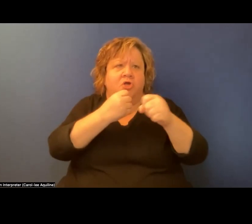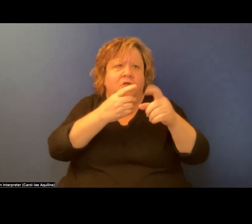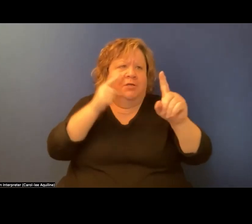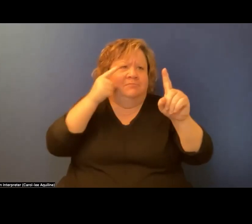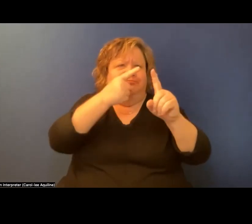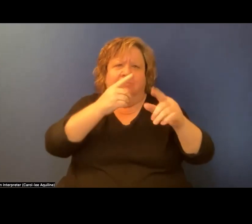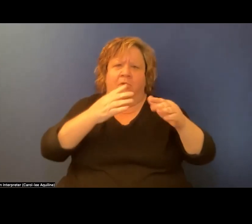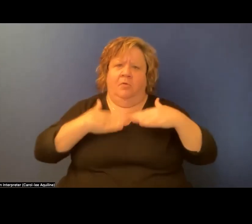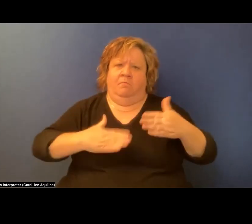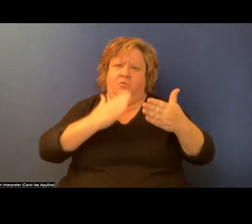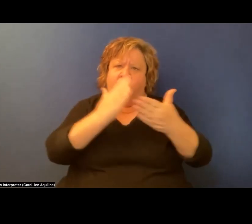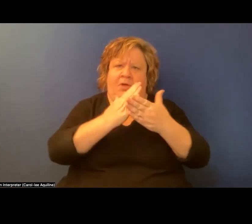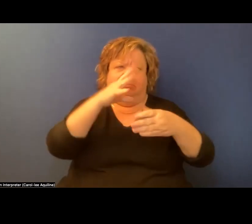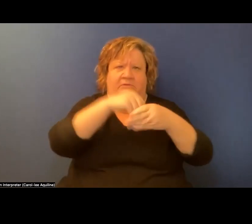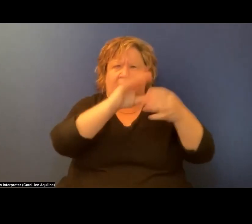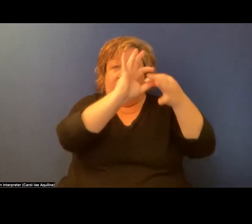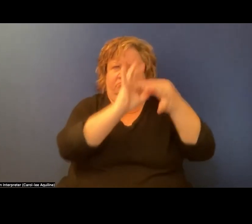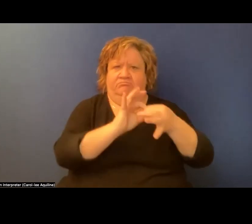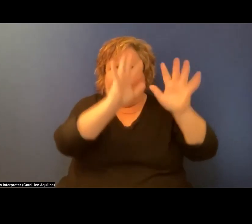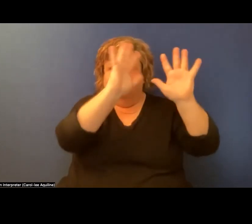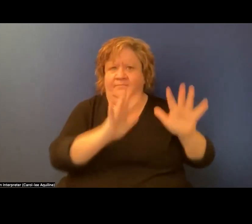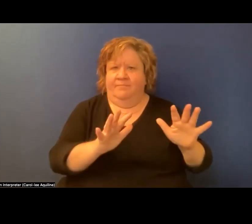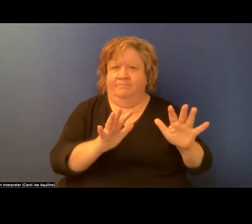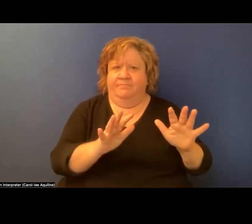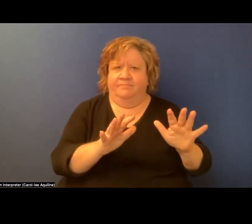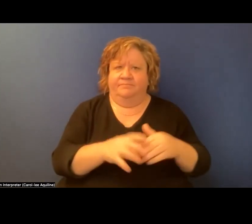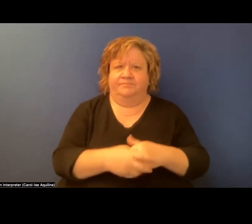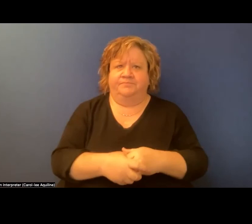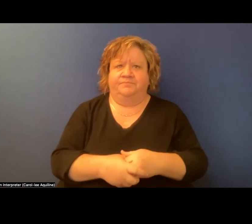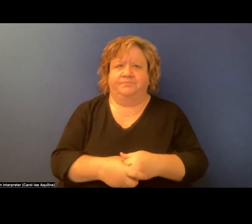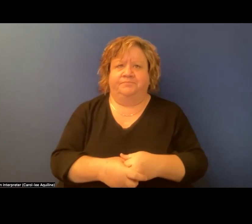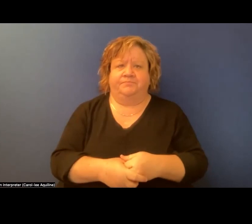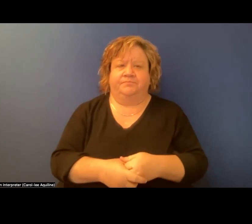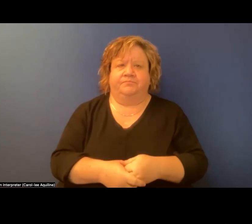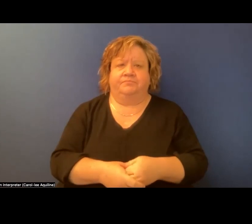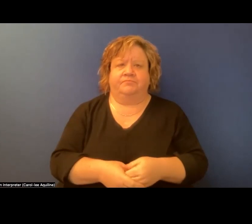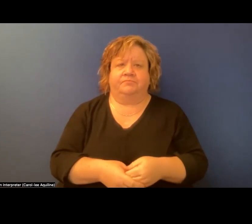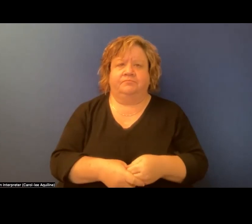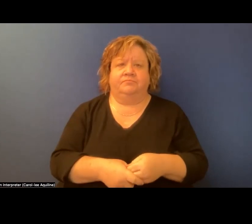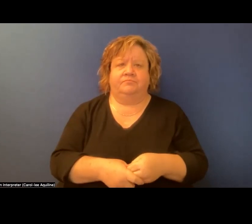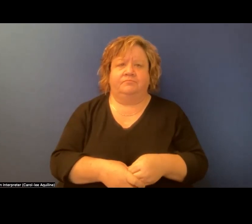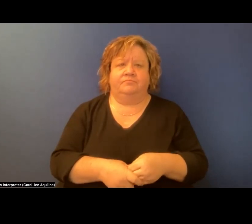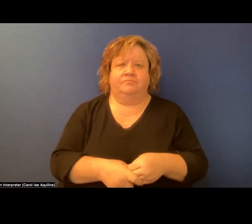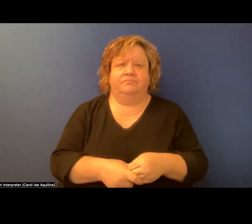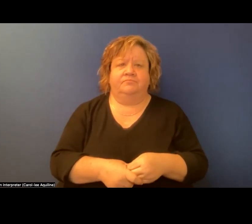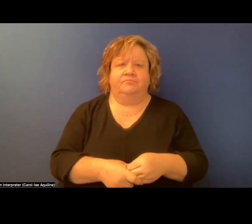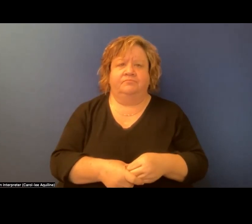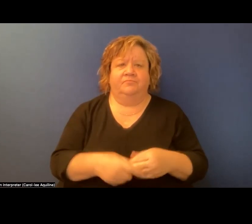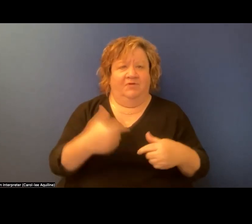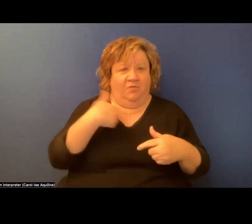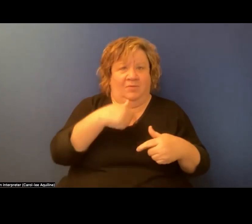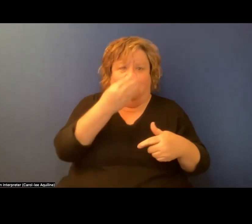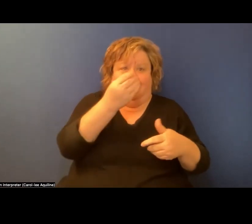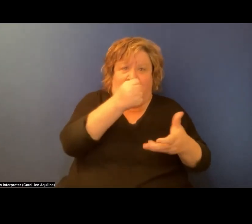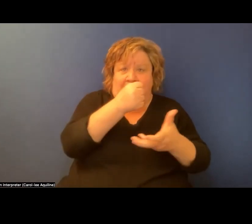It's clear that if we provide the resources to women in all their